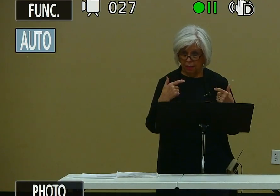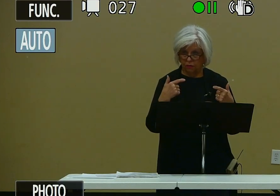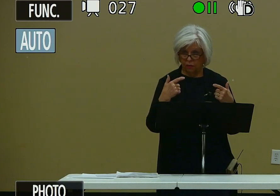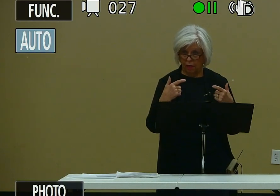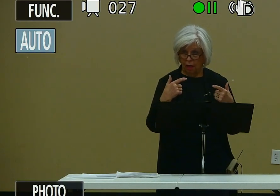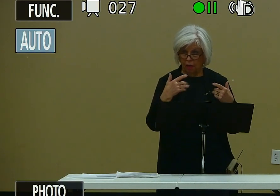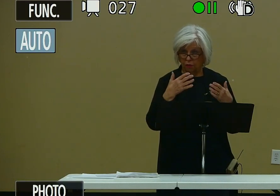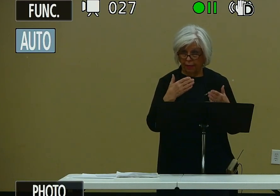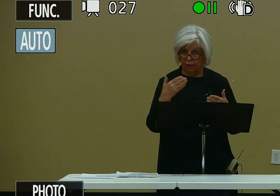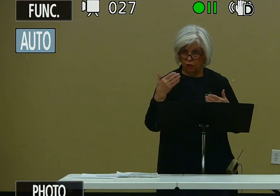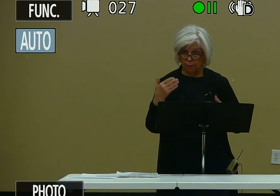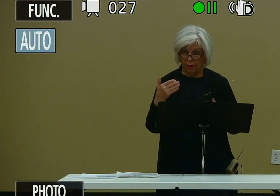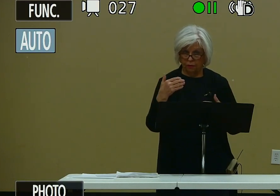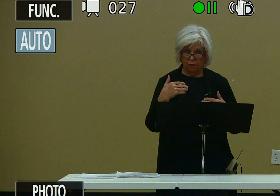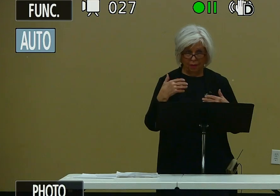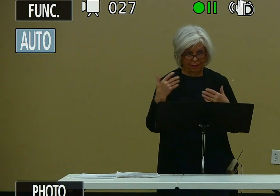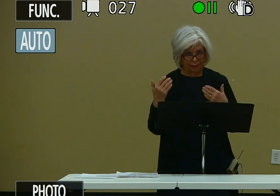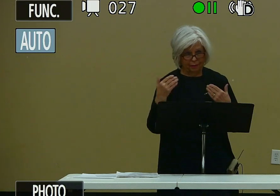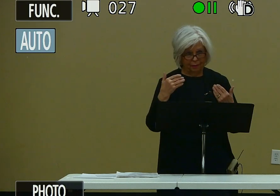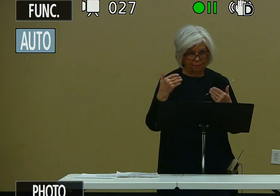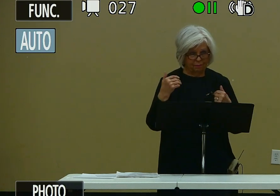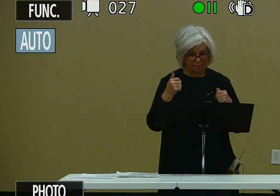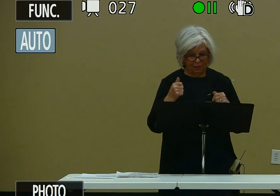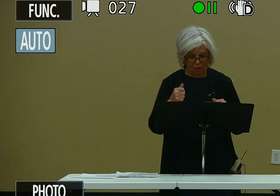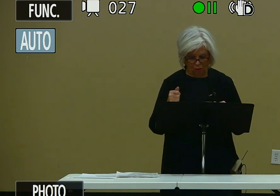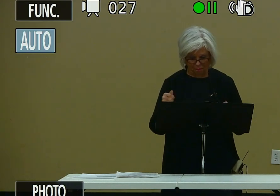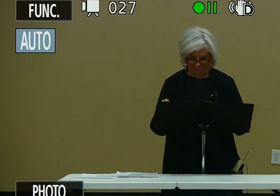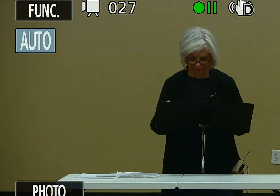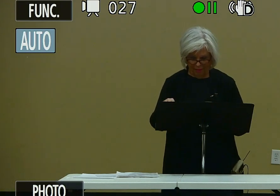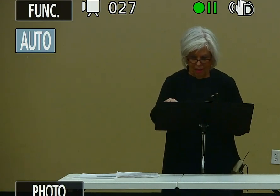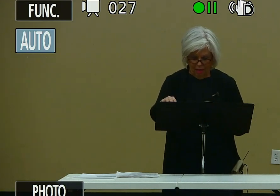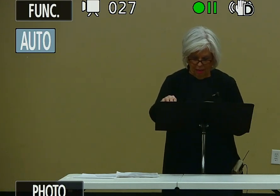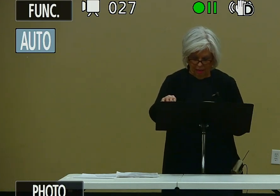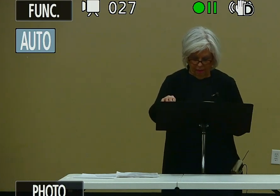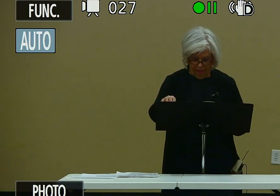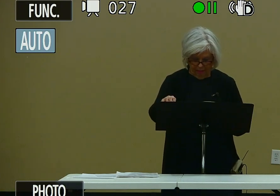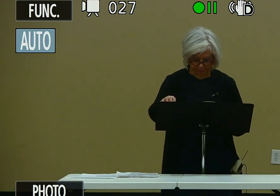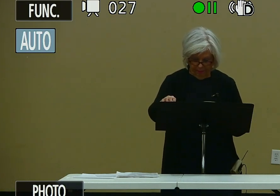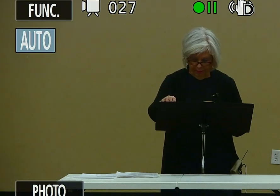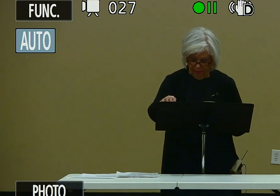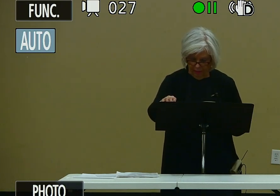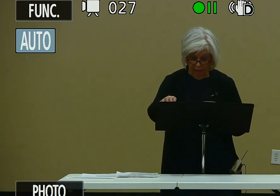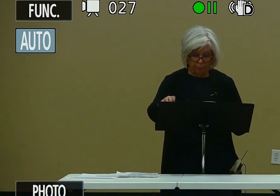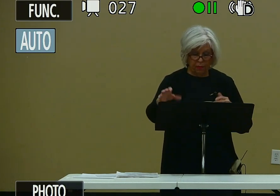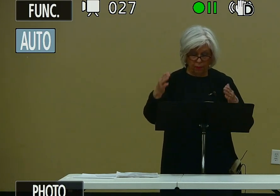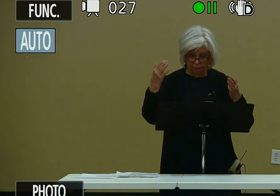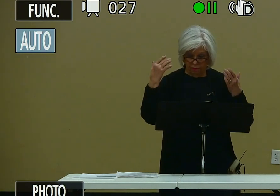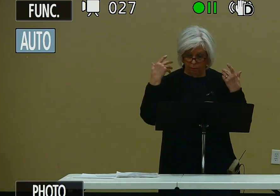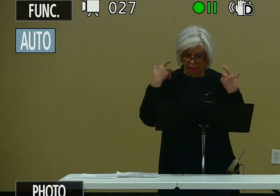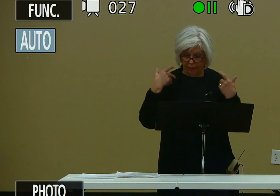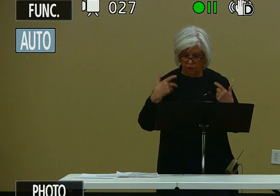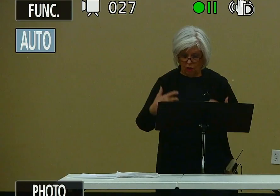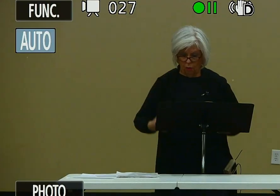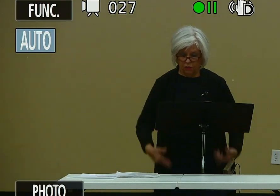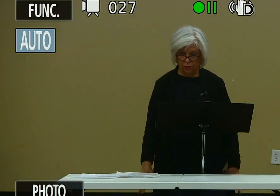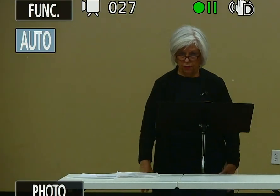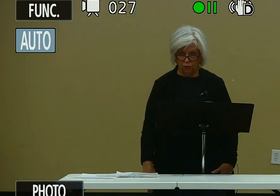so that your hand and your mouth get together. All right. And by the way, the black is always for